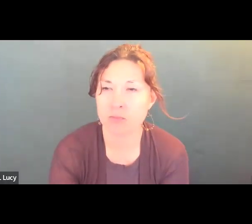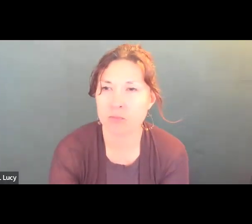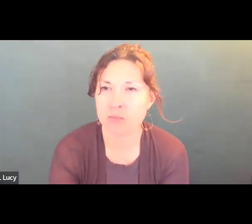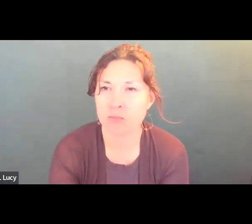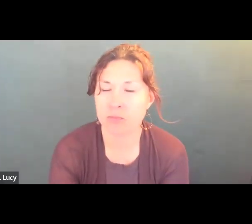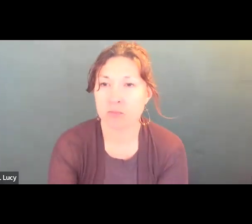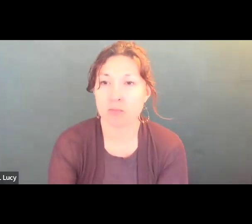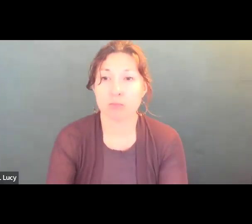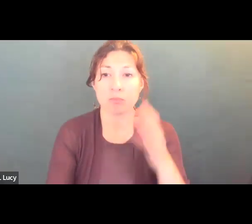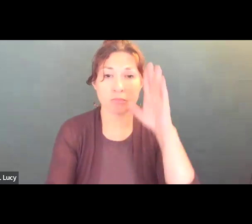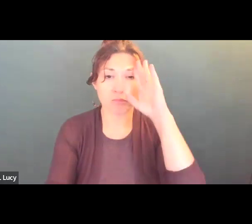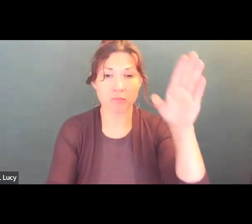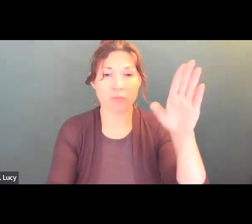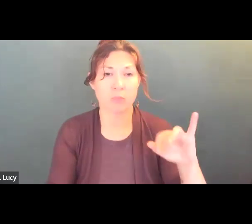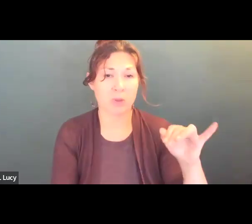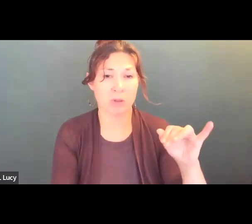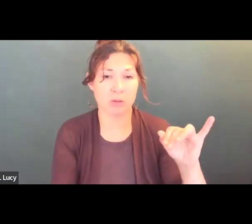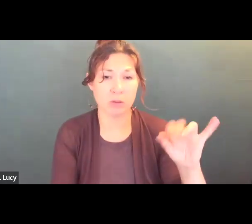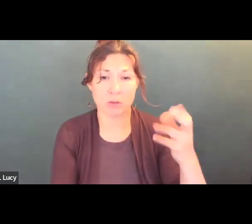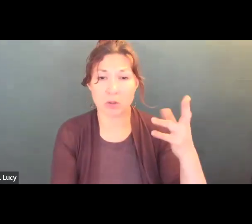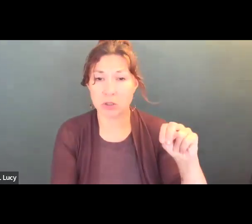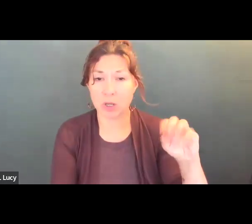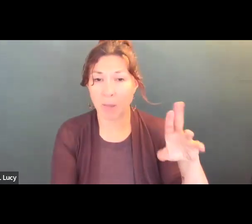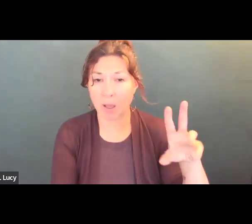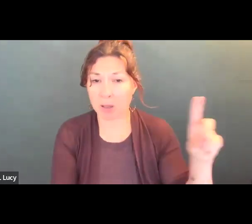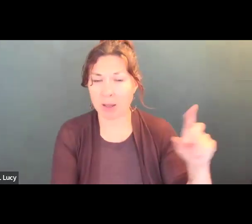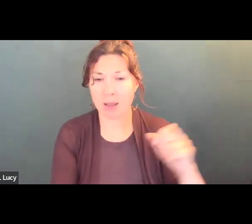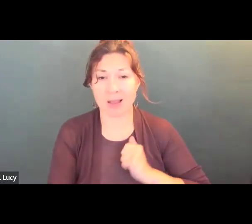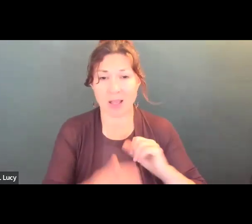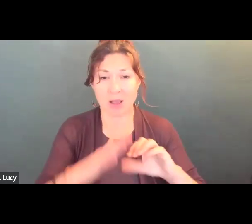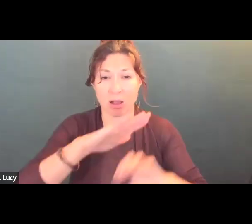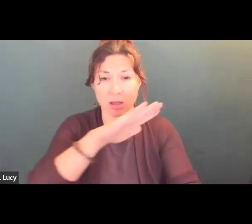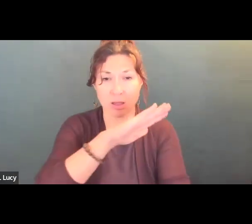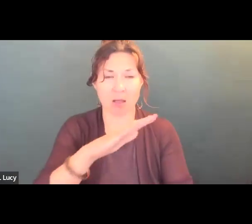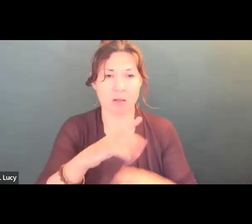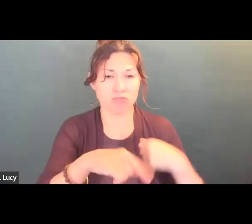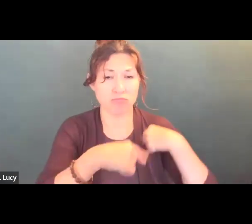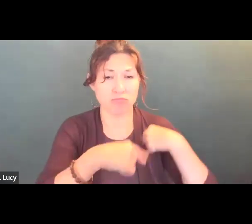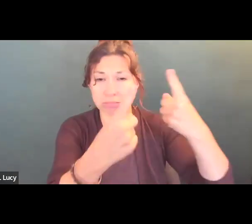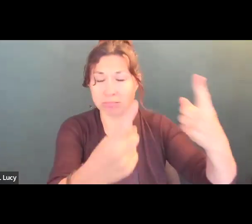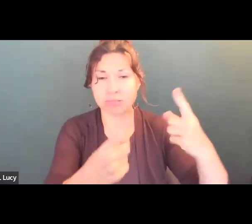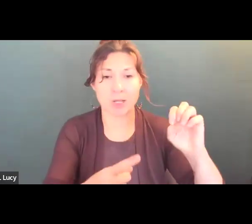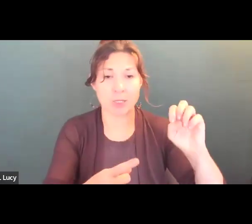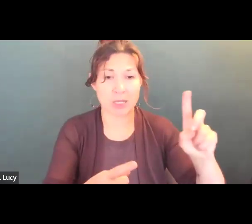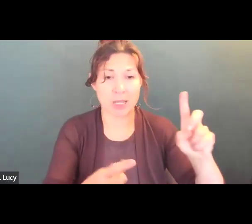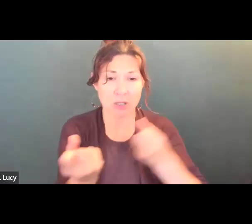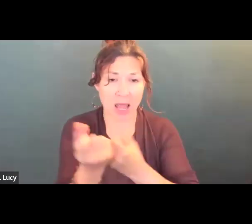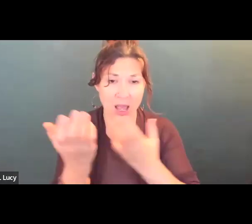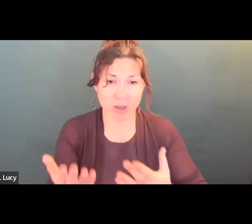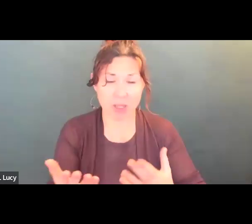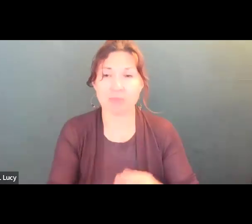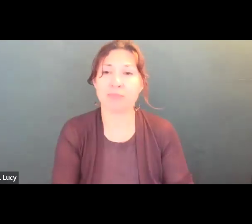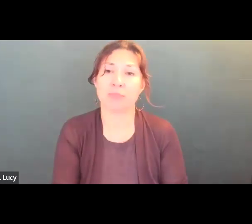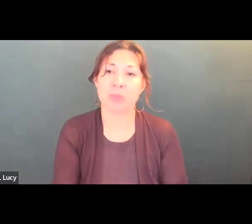Good evening. My name is John Mudd. I'm a resident of Cambridge and a longtime education advocate in Boston. BPS